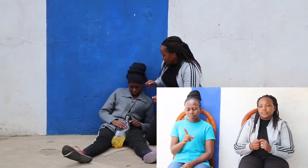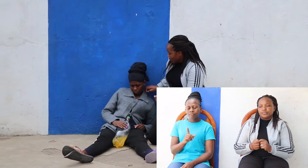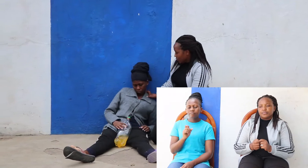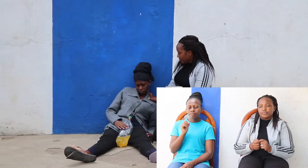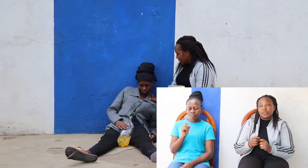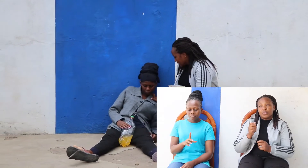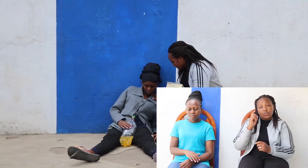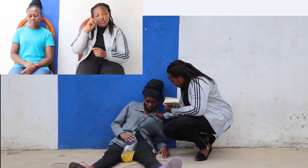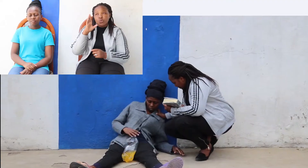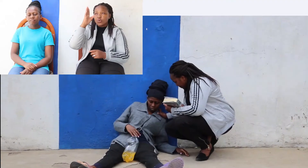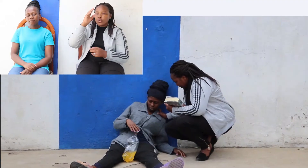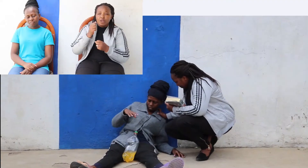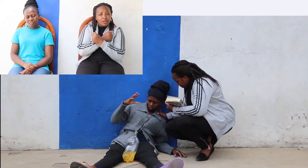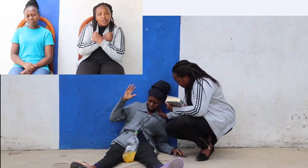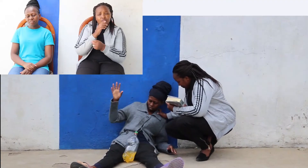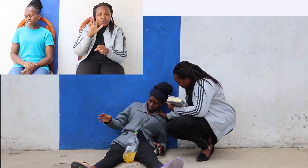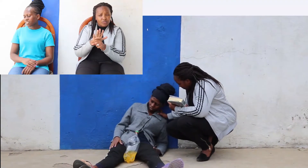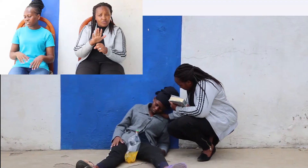Okay. Unajua Mungu anakupenda sana.